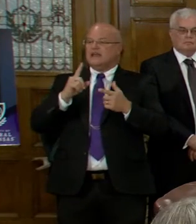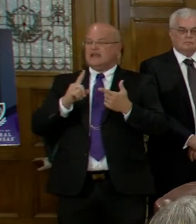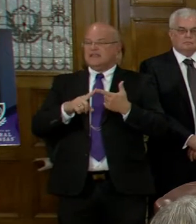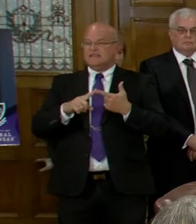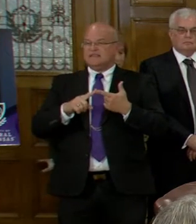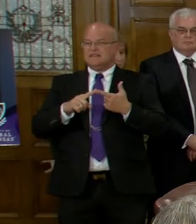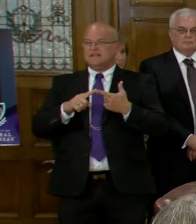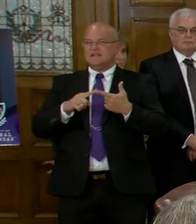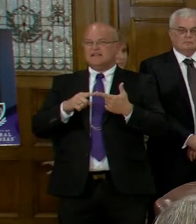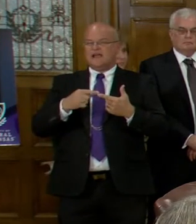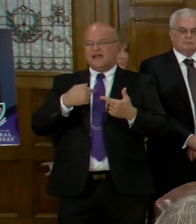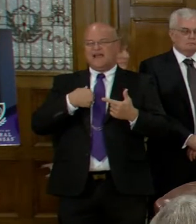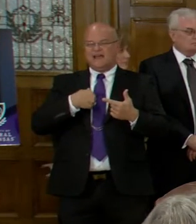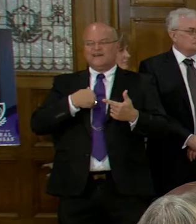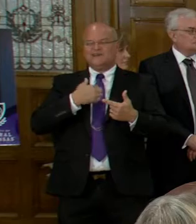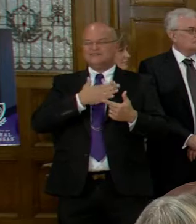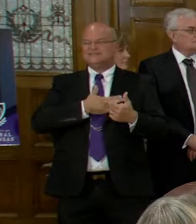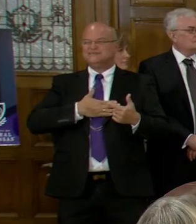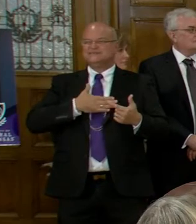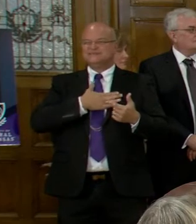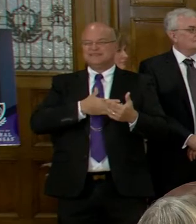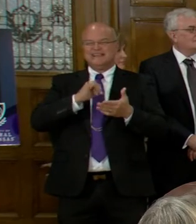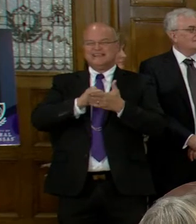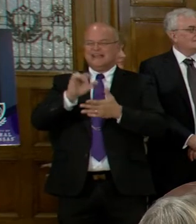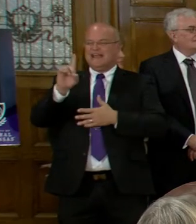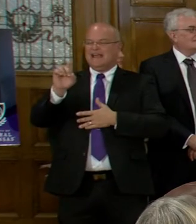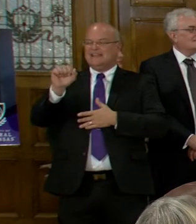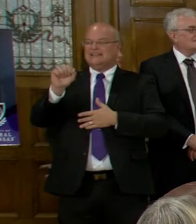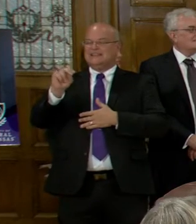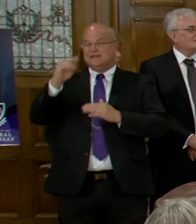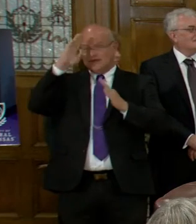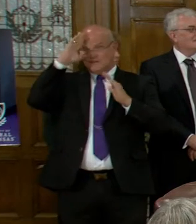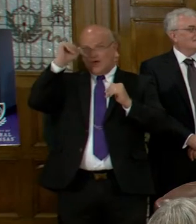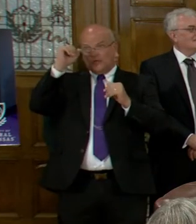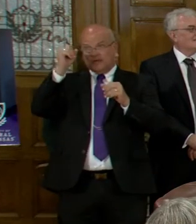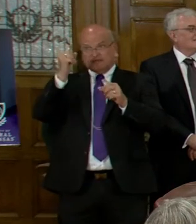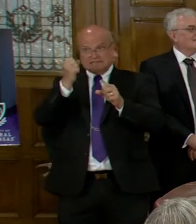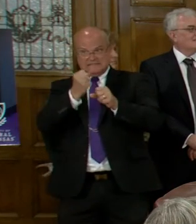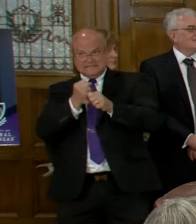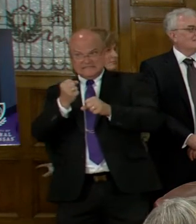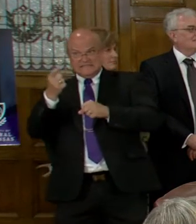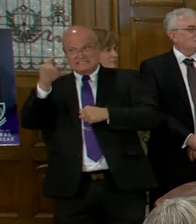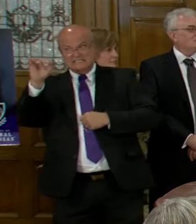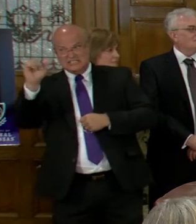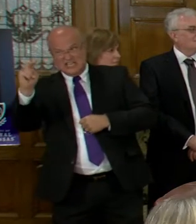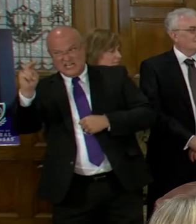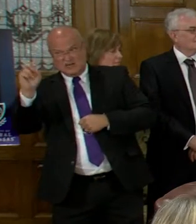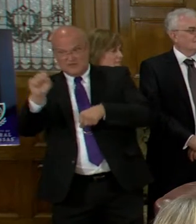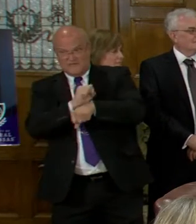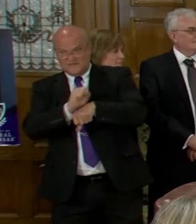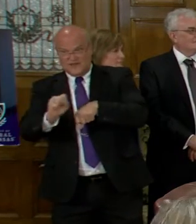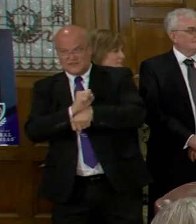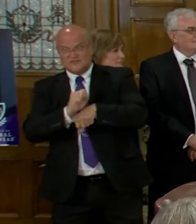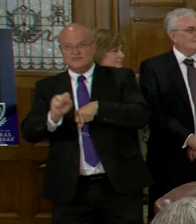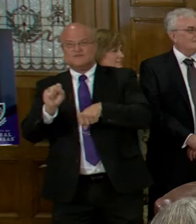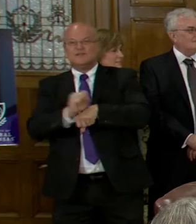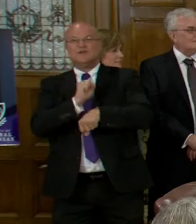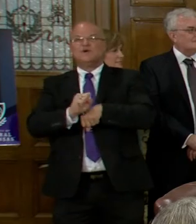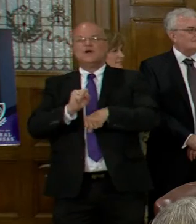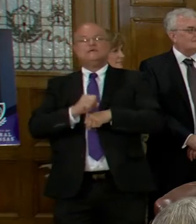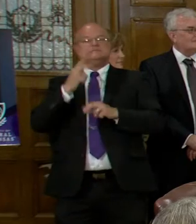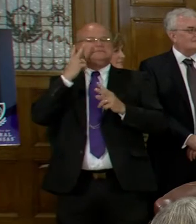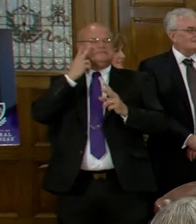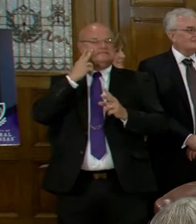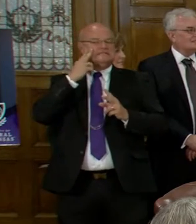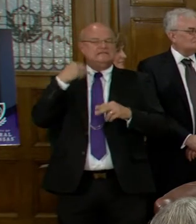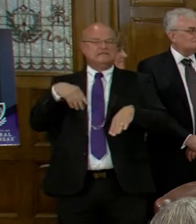Then I was pleased that the dean was hoping that next January it would be functional and operational. We'll see